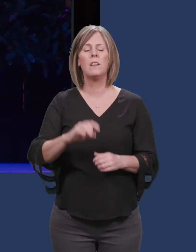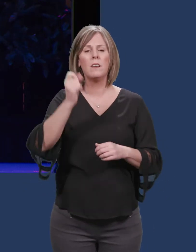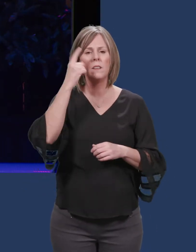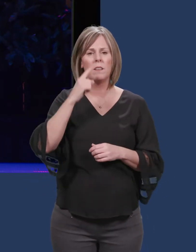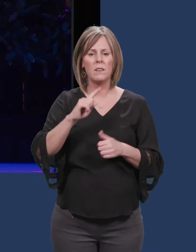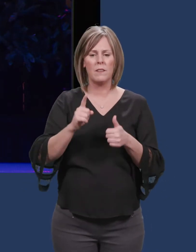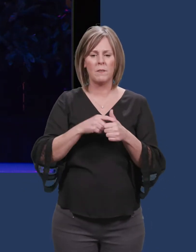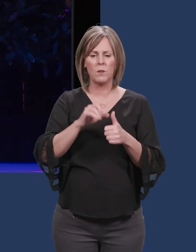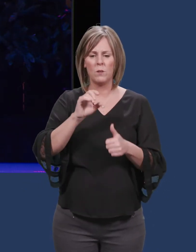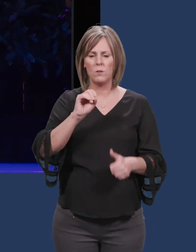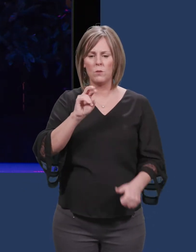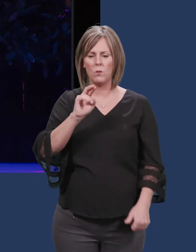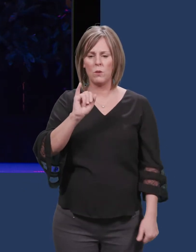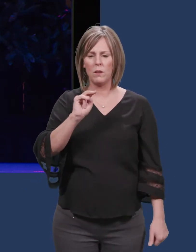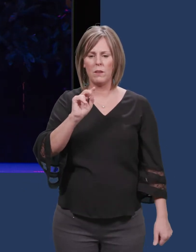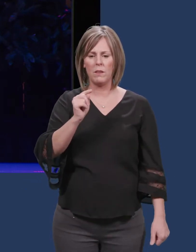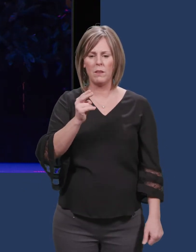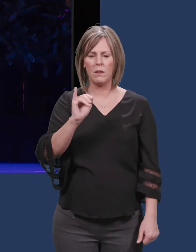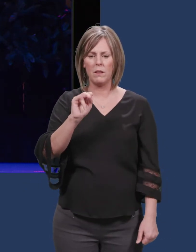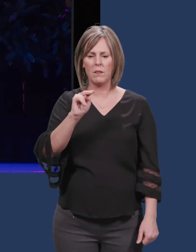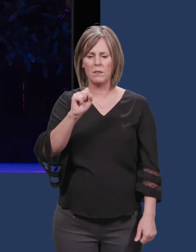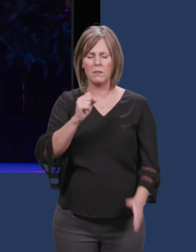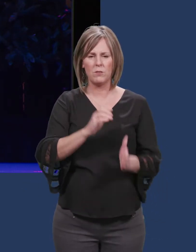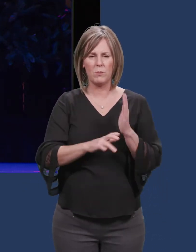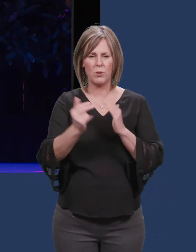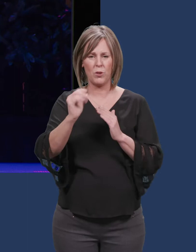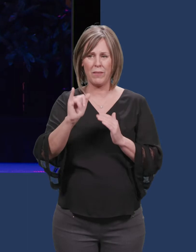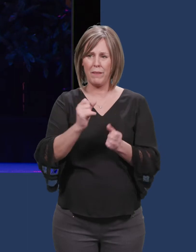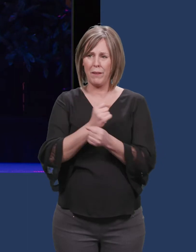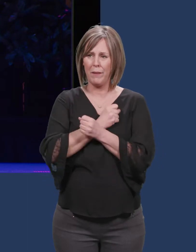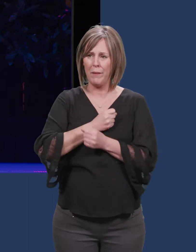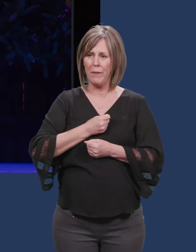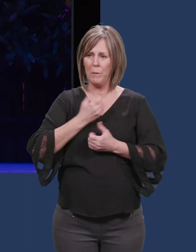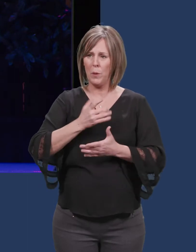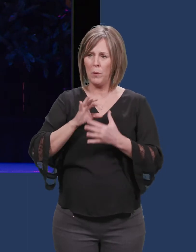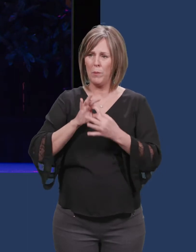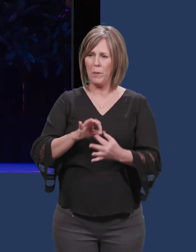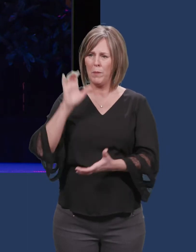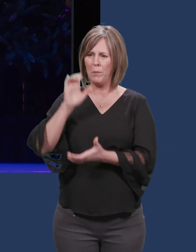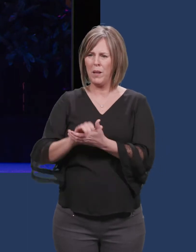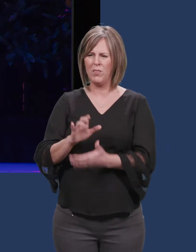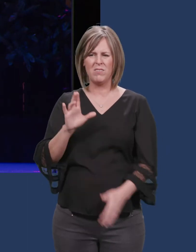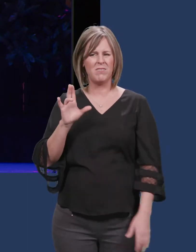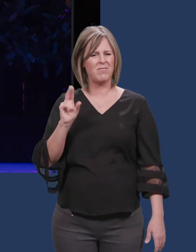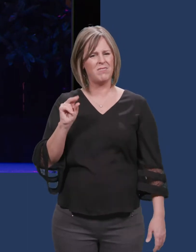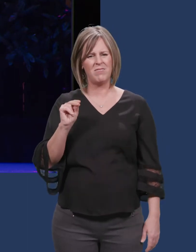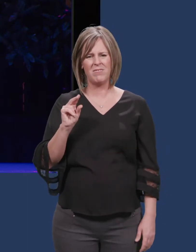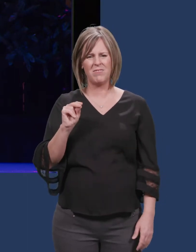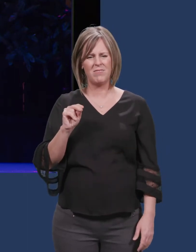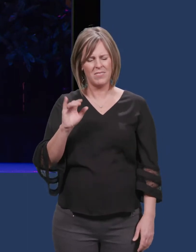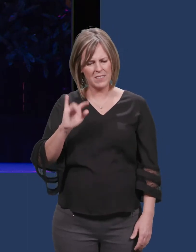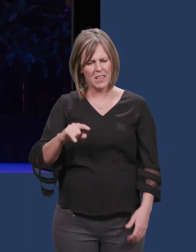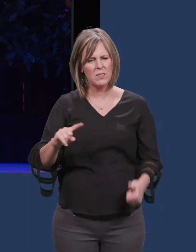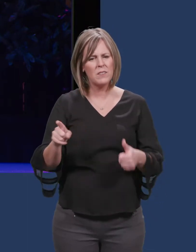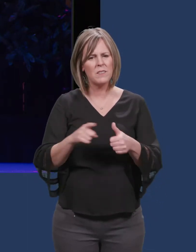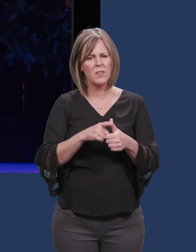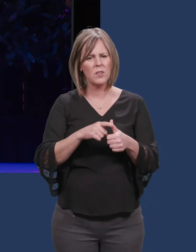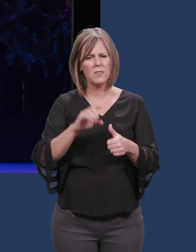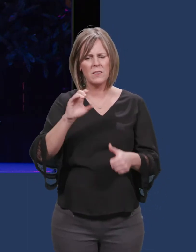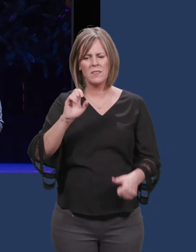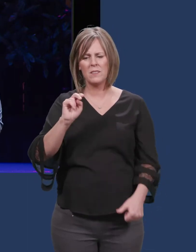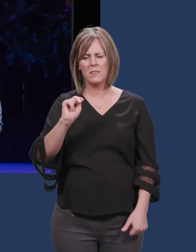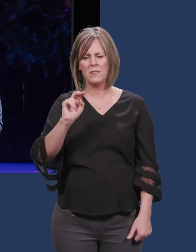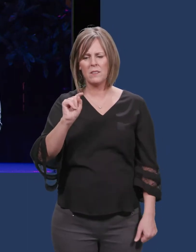poem about marriage. No, 1 Corinthians 13 was a part of a first century letter written to a